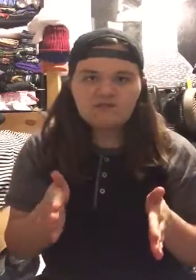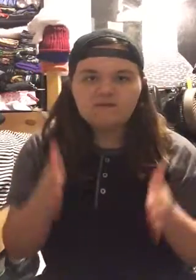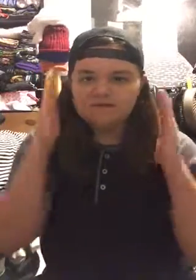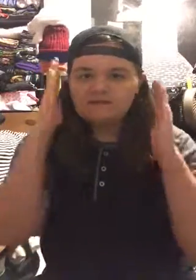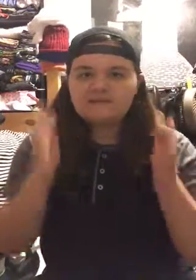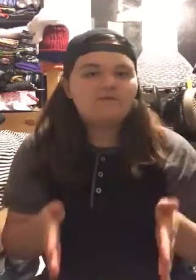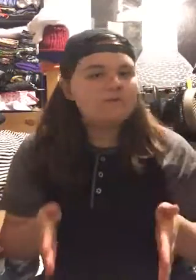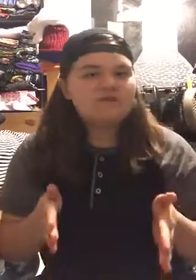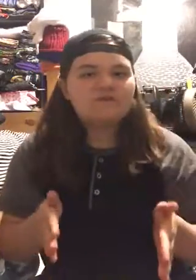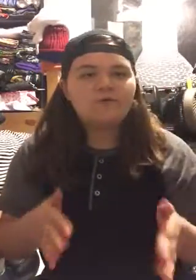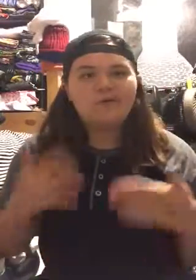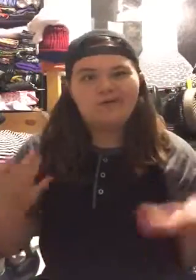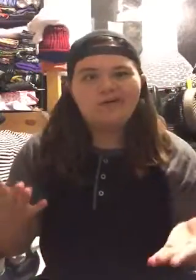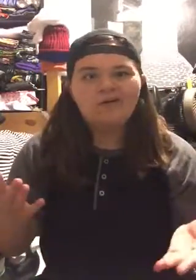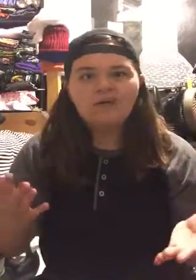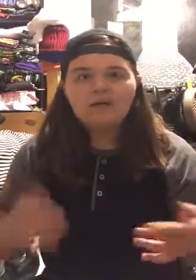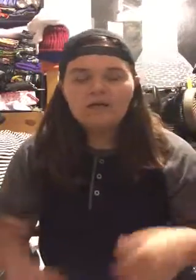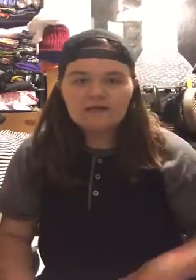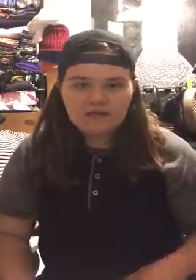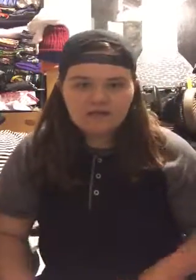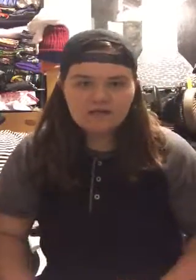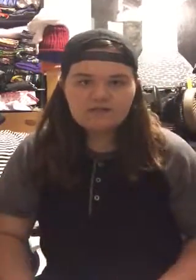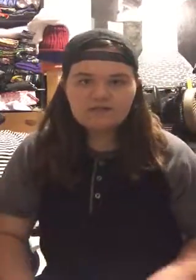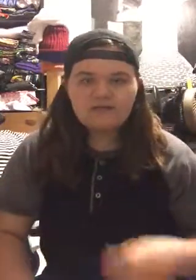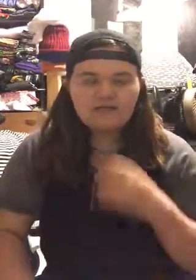So this is the sign for person, or in English, like